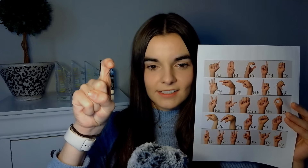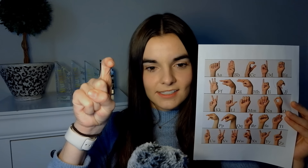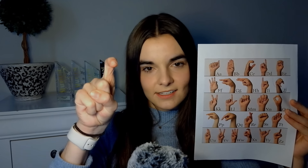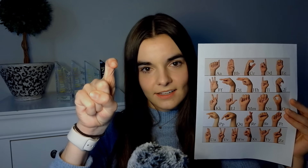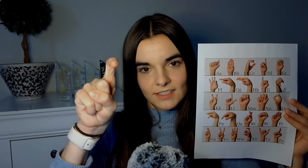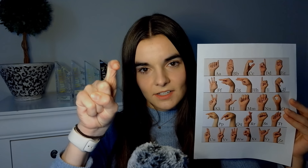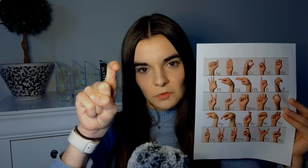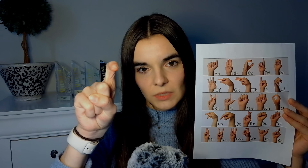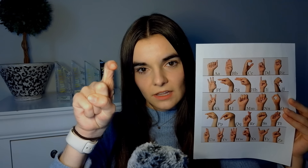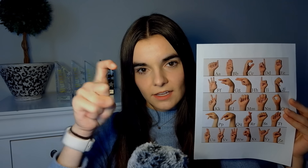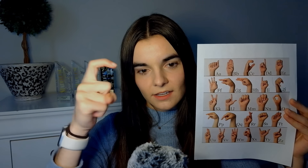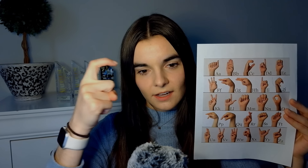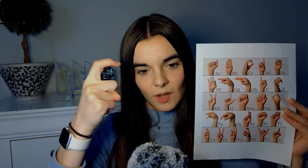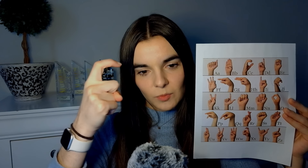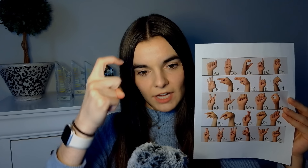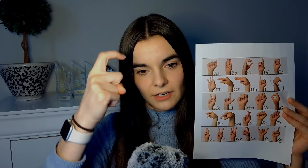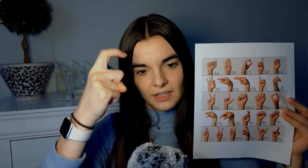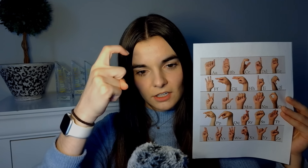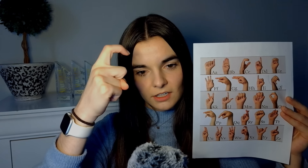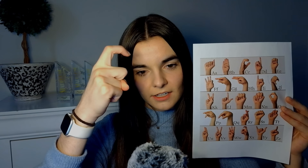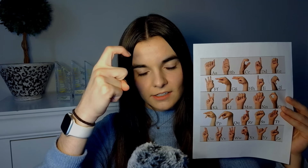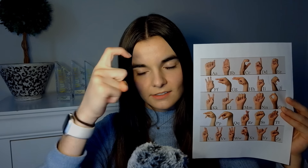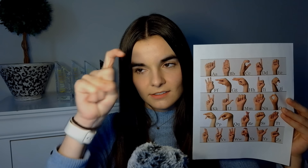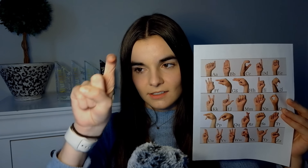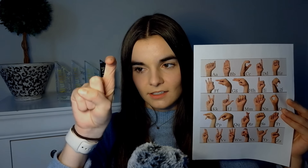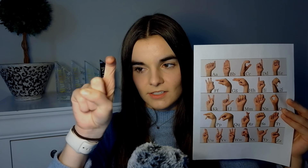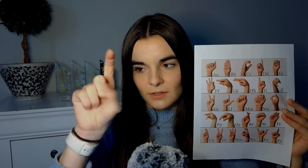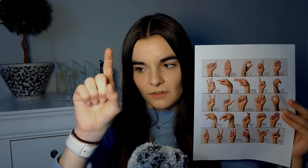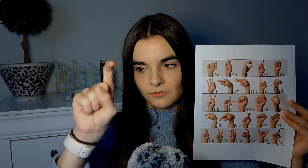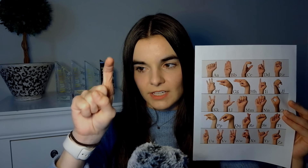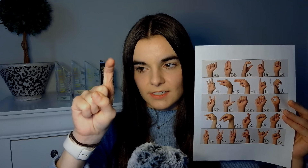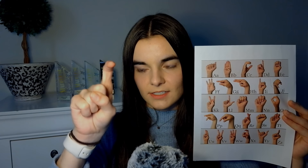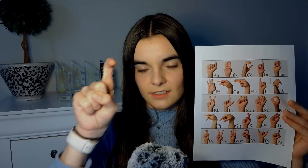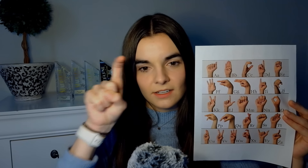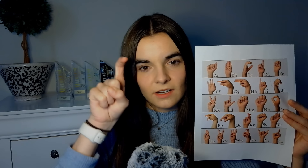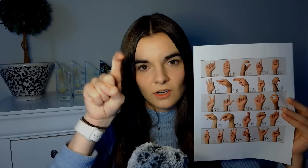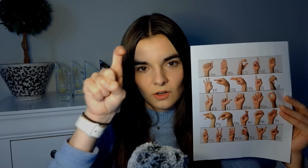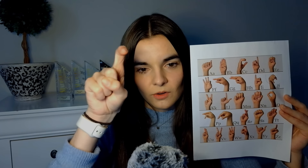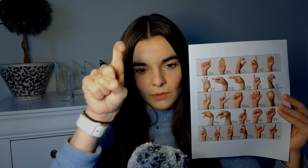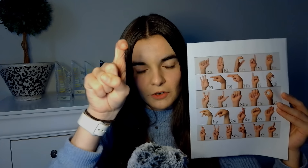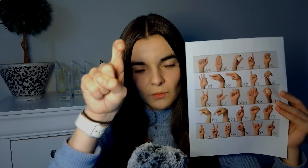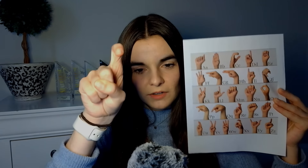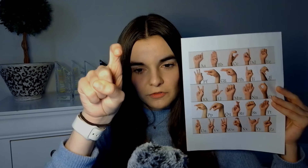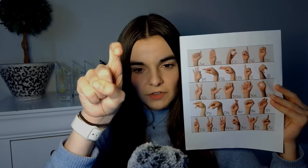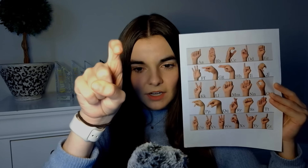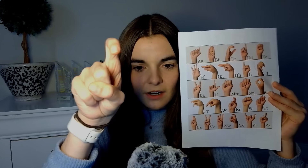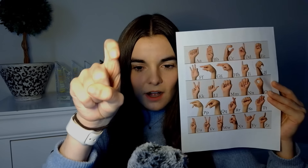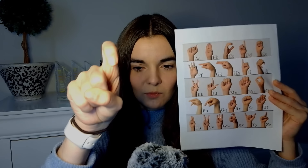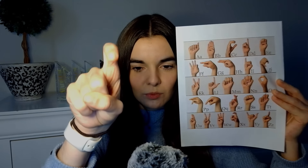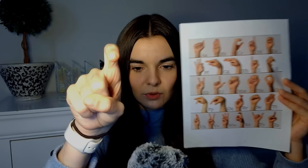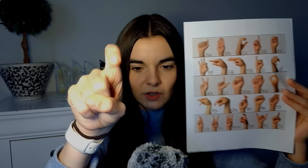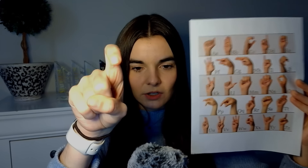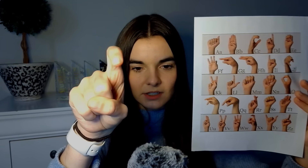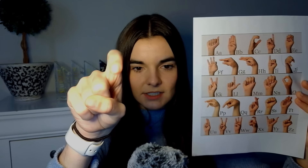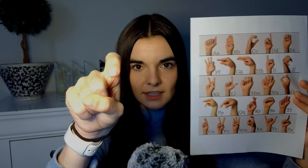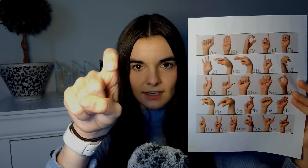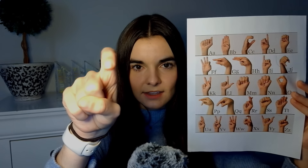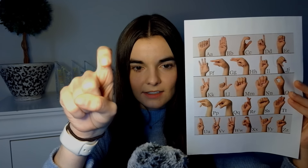X is gonna be like a pirate hook. So a fist with your one finger up, hooked like this.